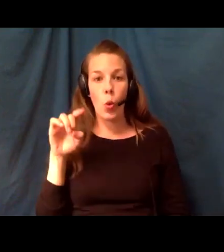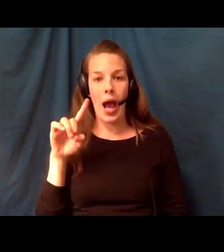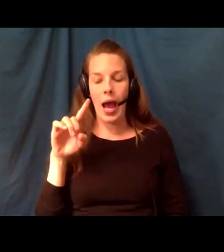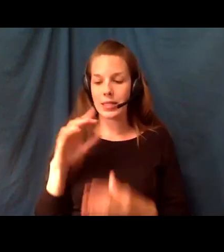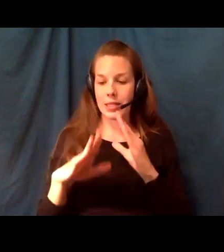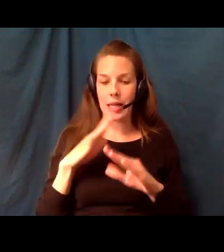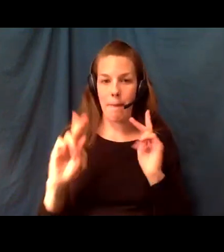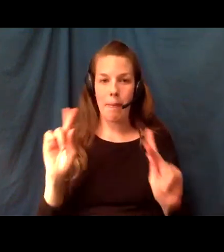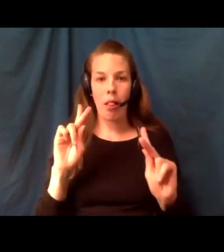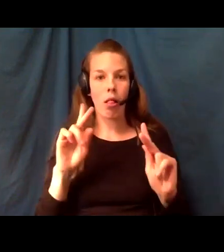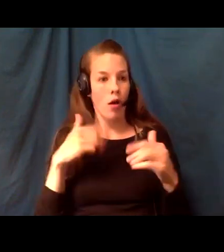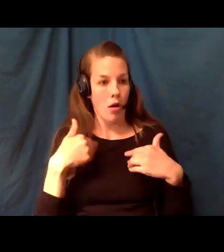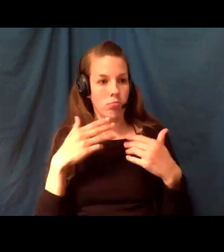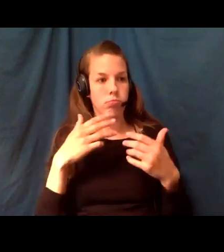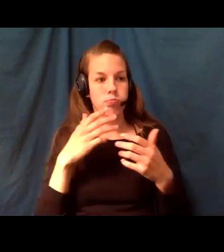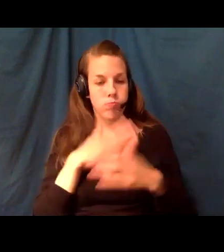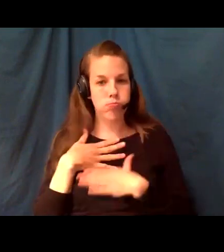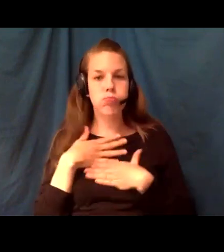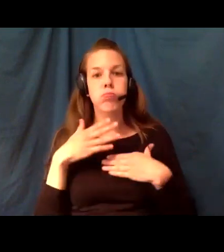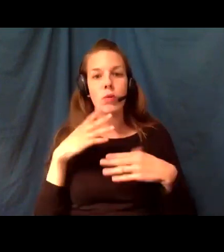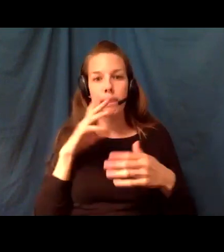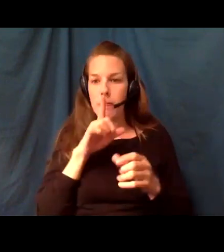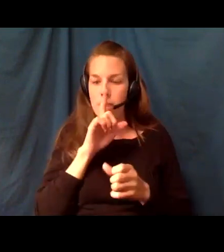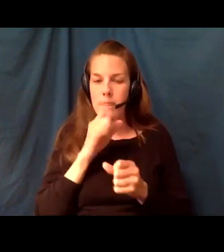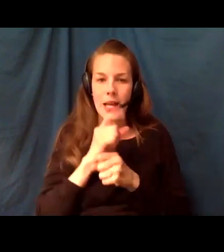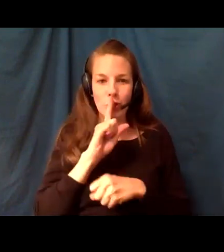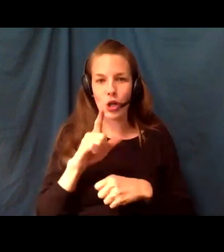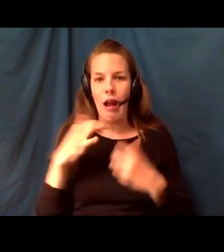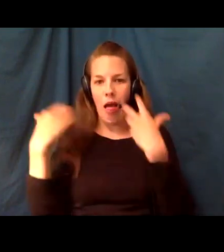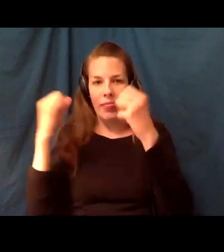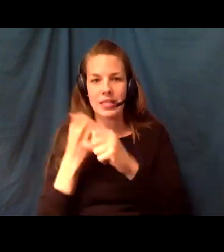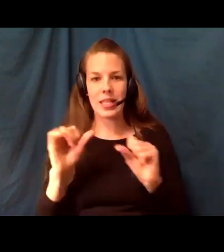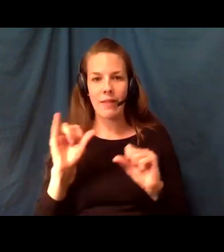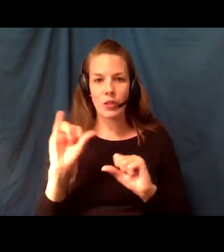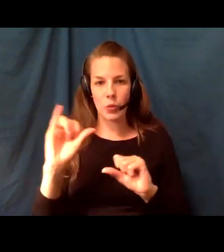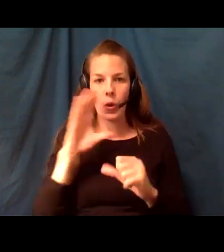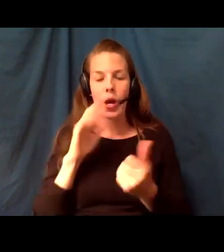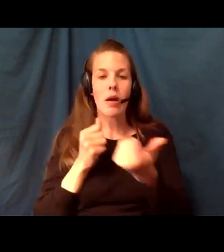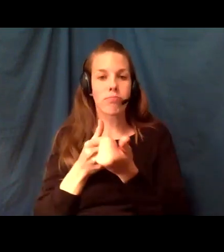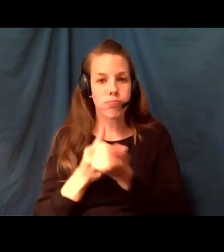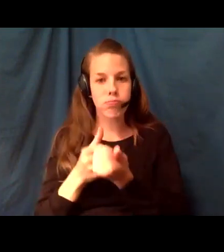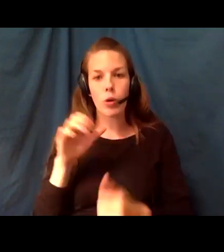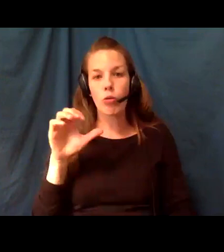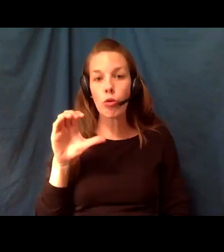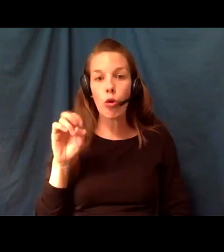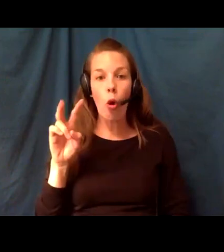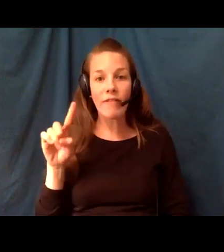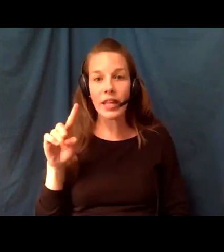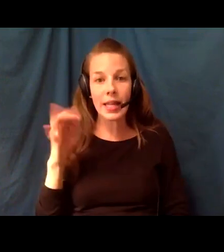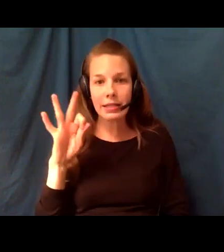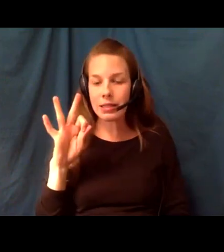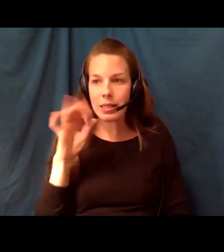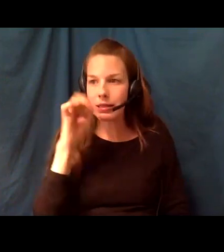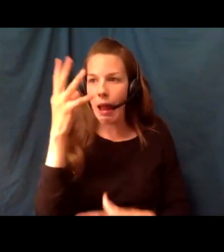also ensuring health and safety. We would like to reinforce that COVID-19 isn't going anywhere